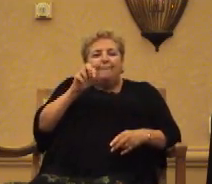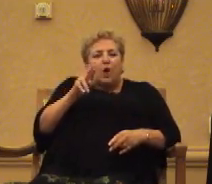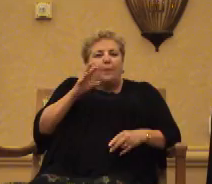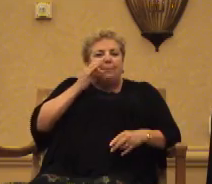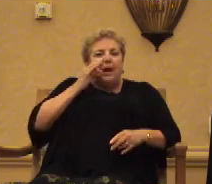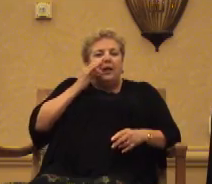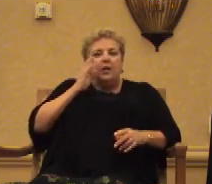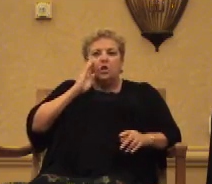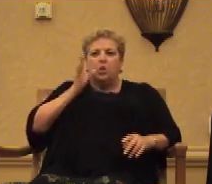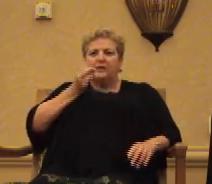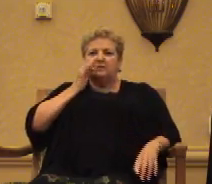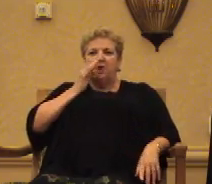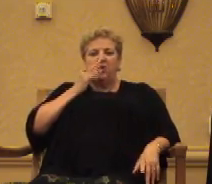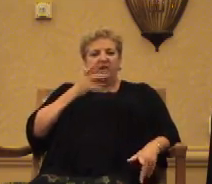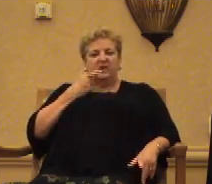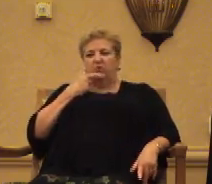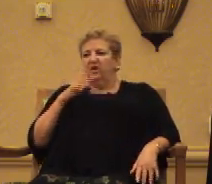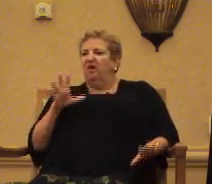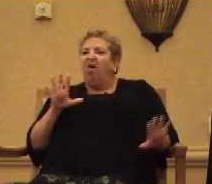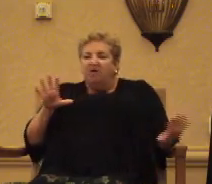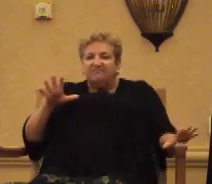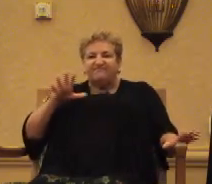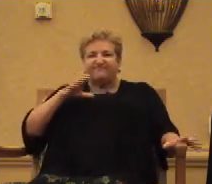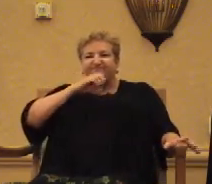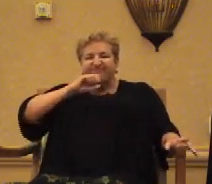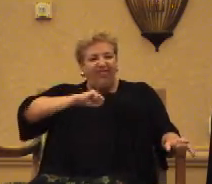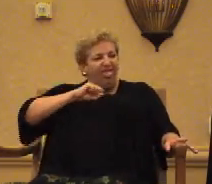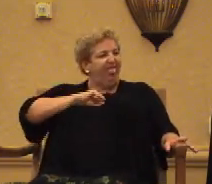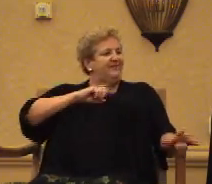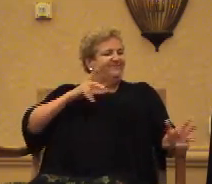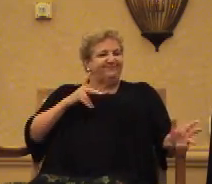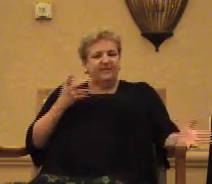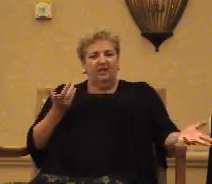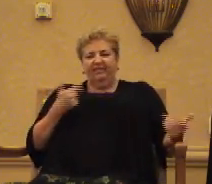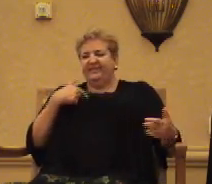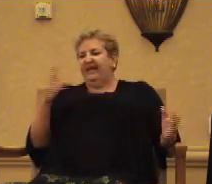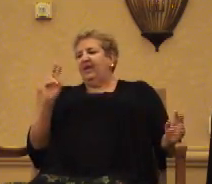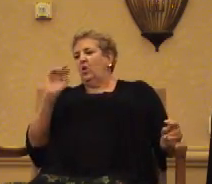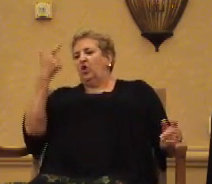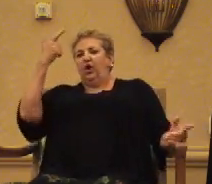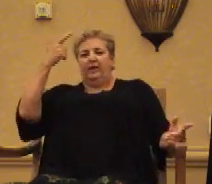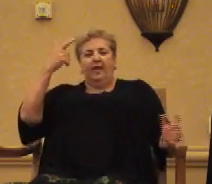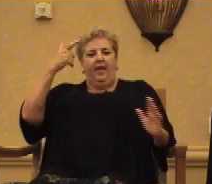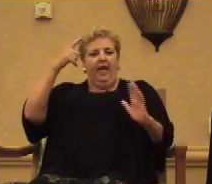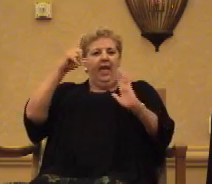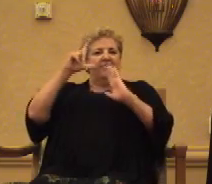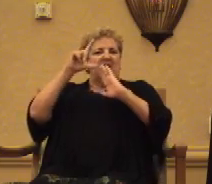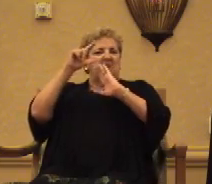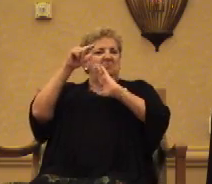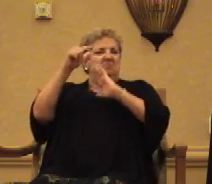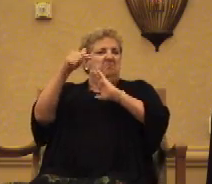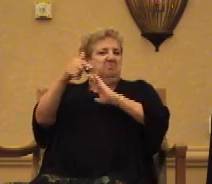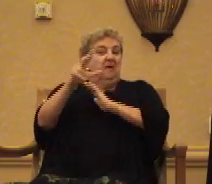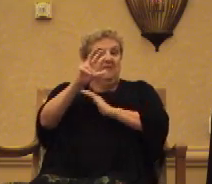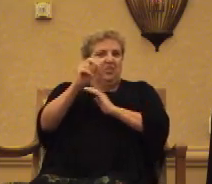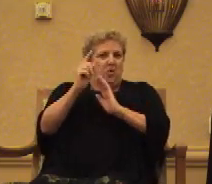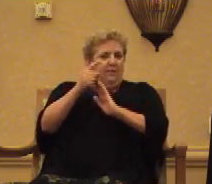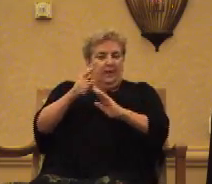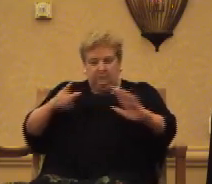that stuff, and you'd think, man, I got beat. This ain't no good. And then about 30 minutes later, you can't even stand